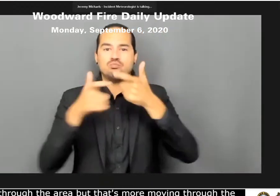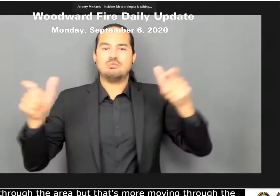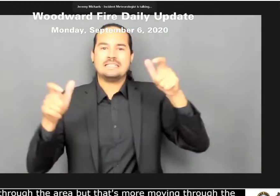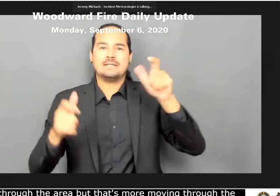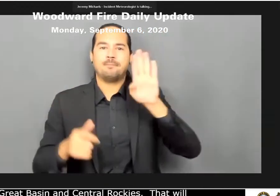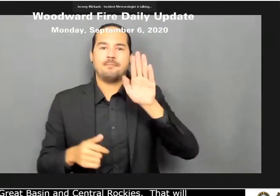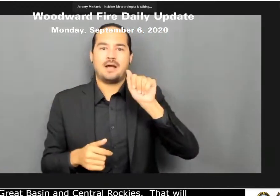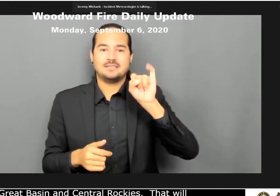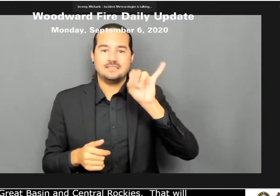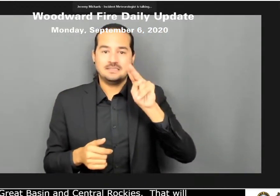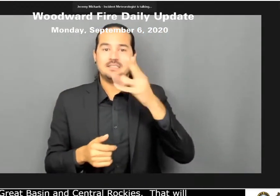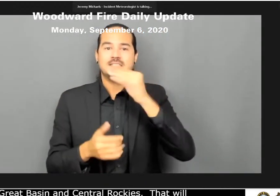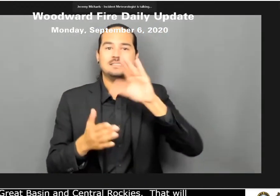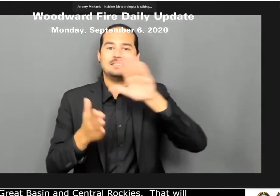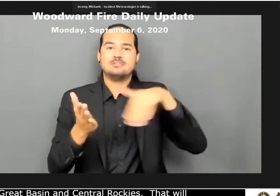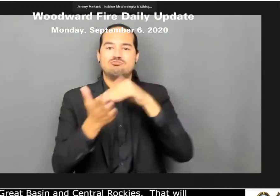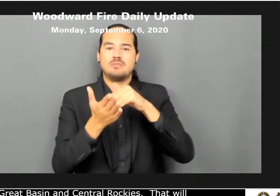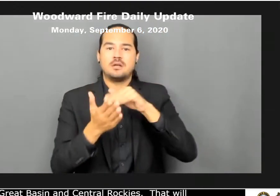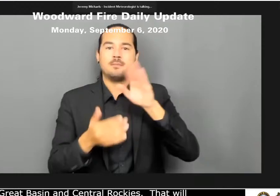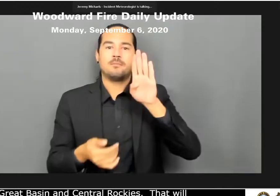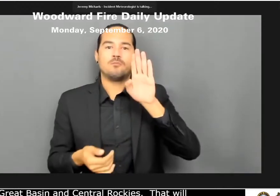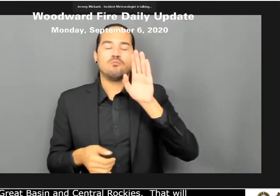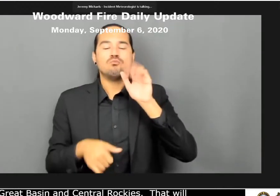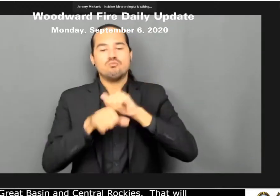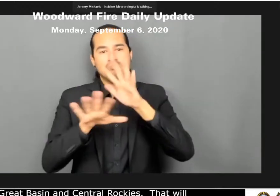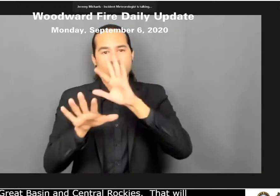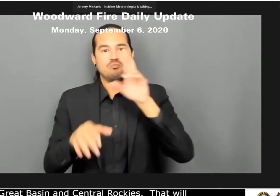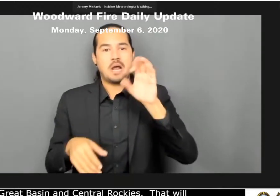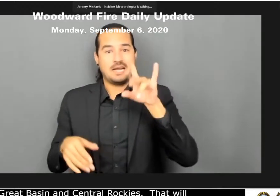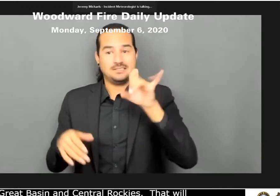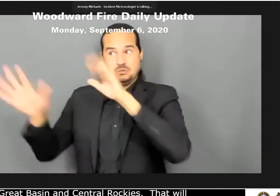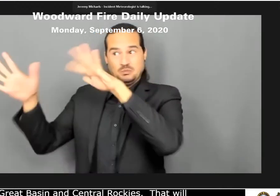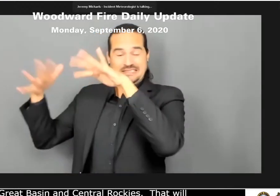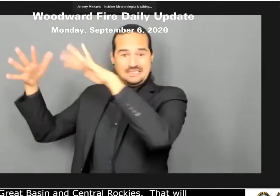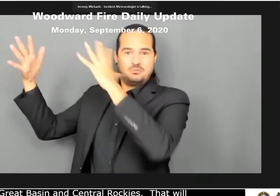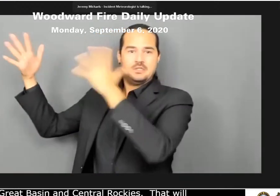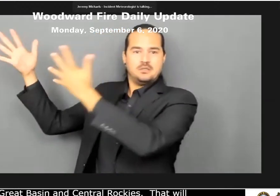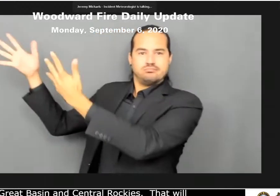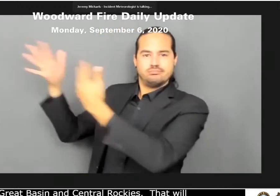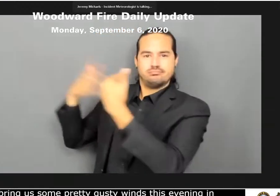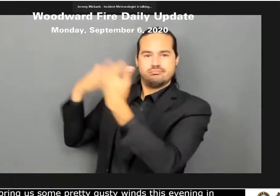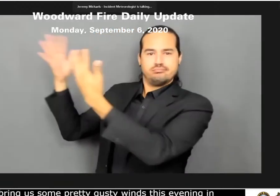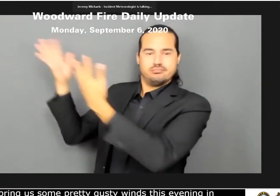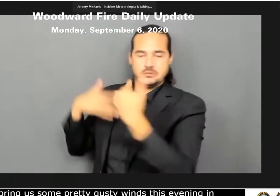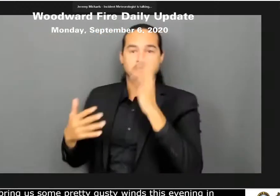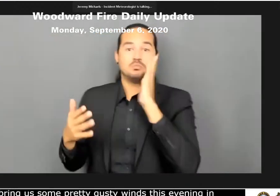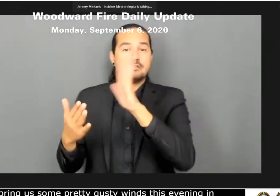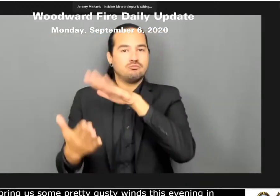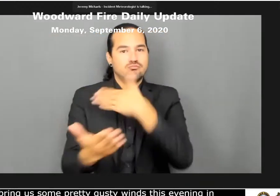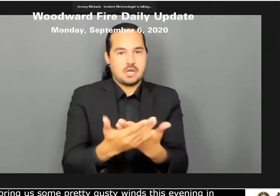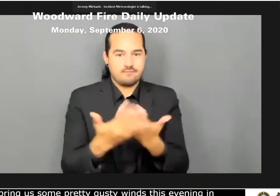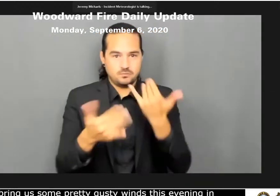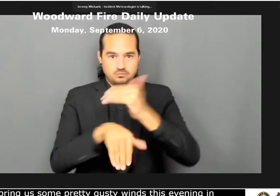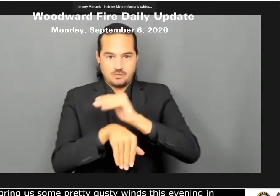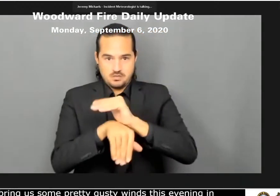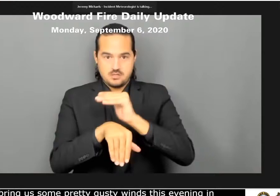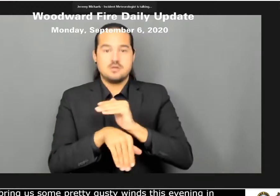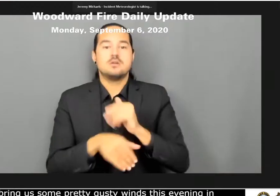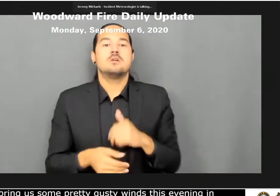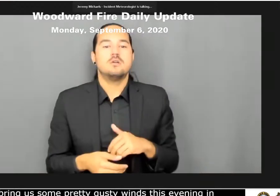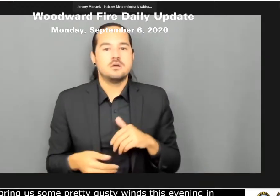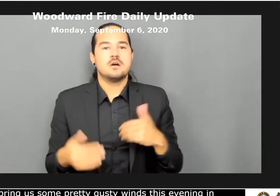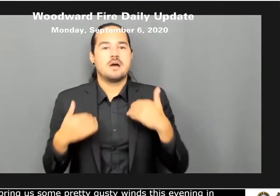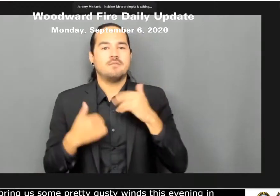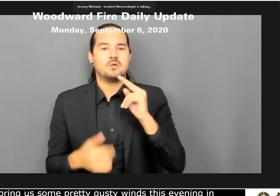some pretty gusty winds this evening and through tomorrow. And we may get a little bit of a northeasterly wind across our fire, and if